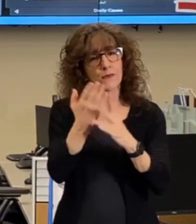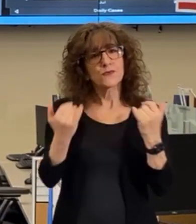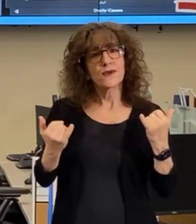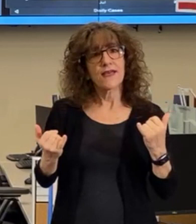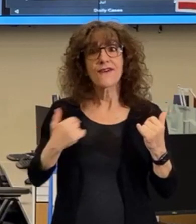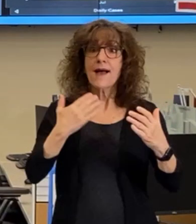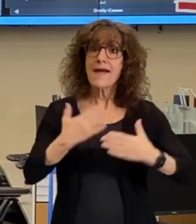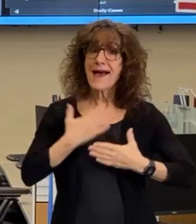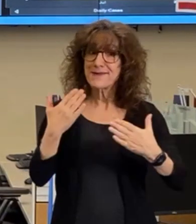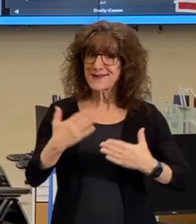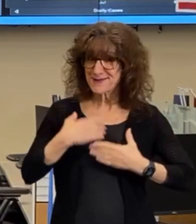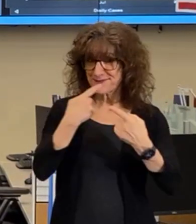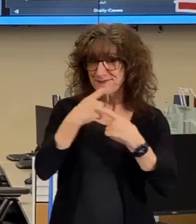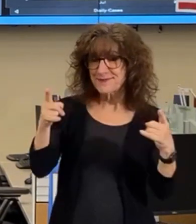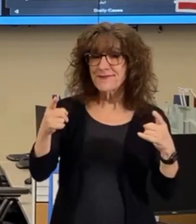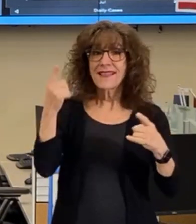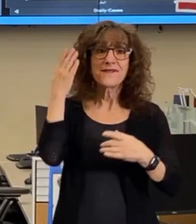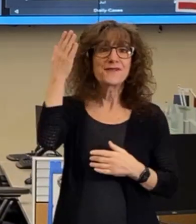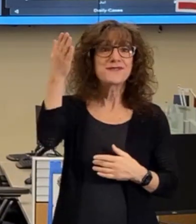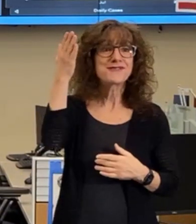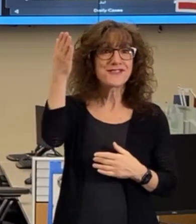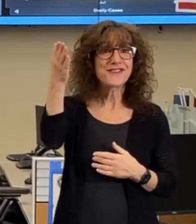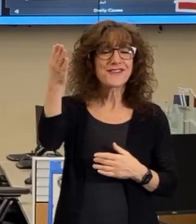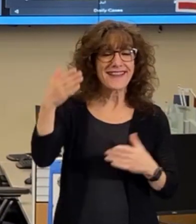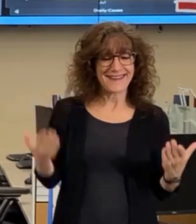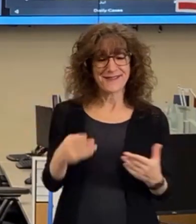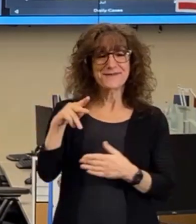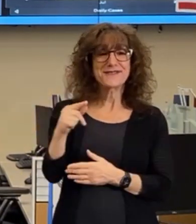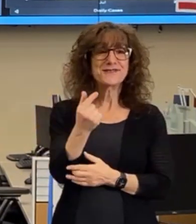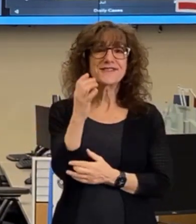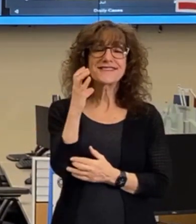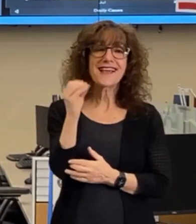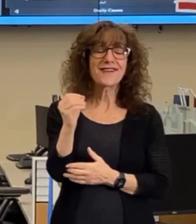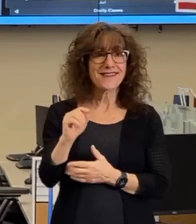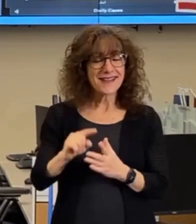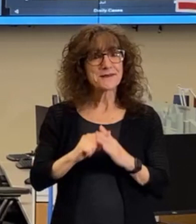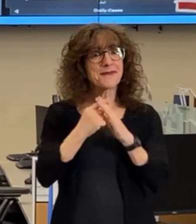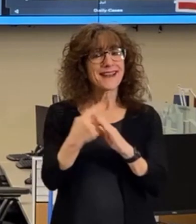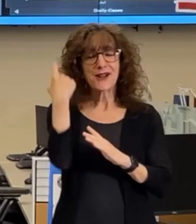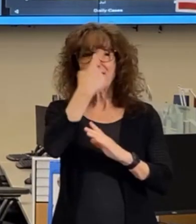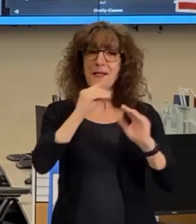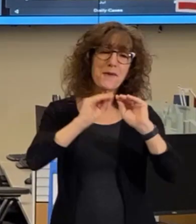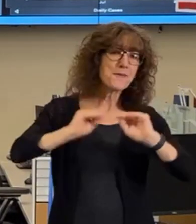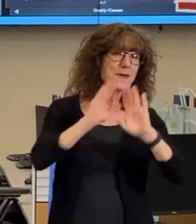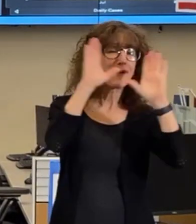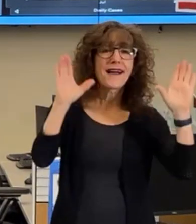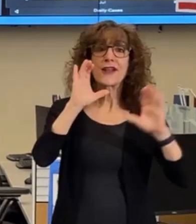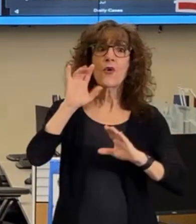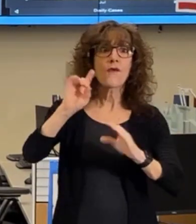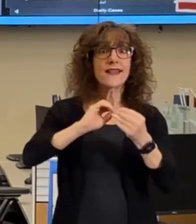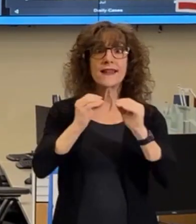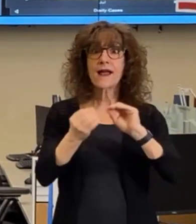I'm happy to be able to say that the future of Prince George's County is beginning to look much brighter. Our number